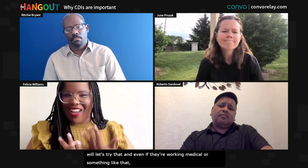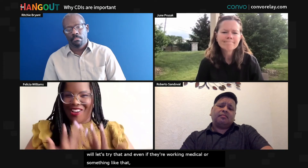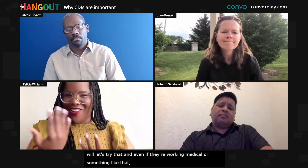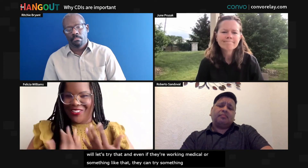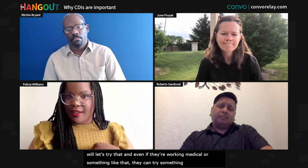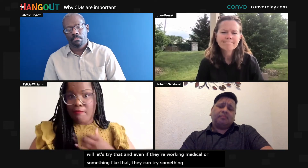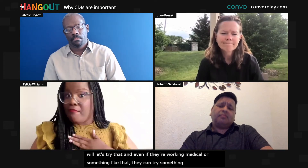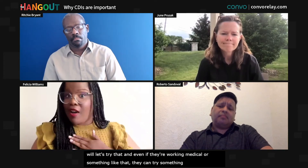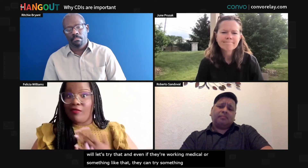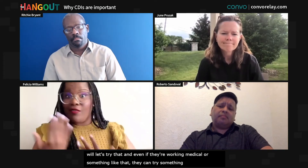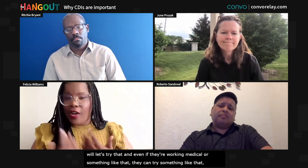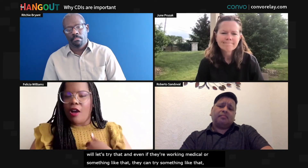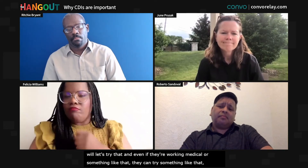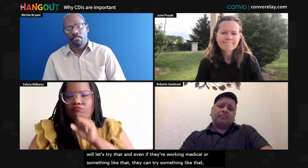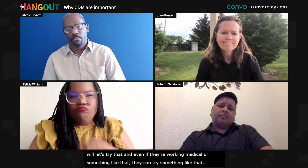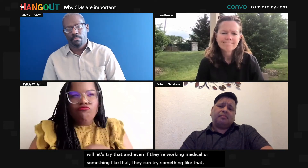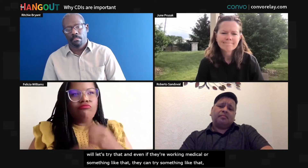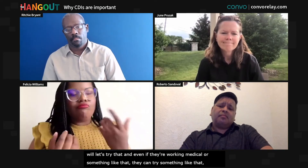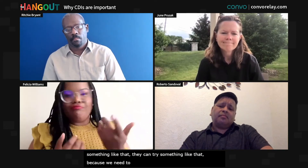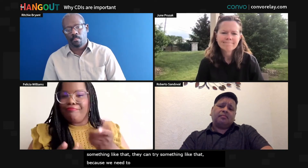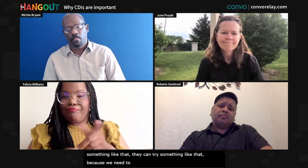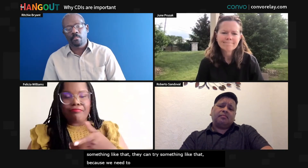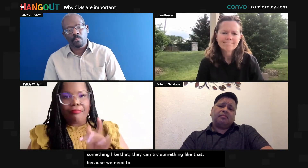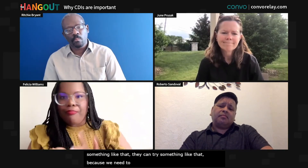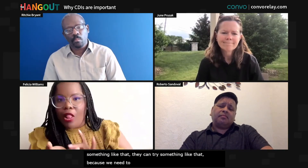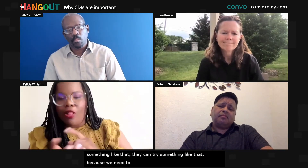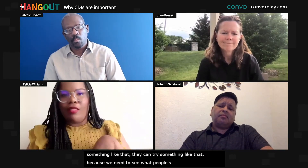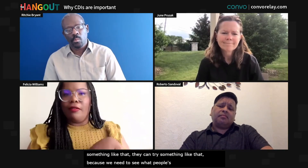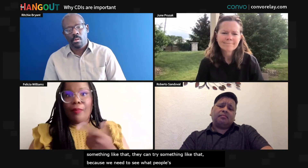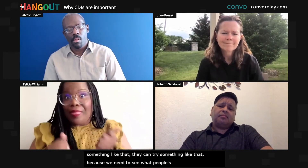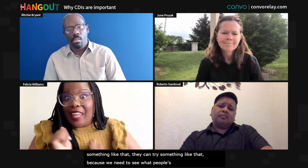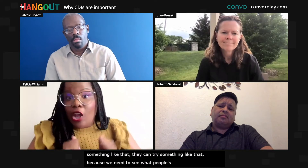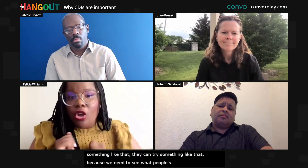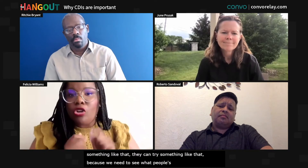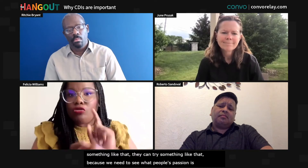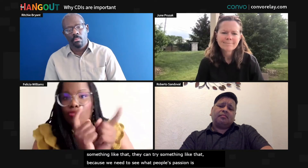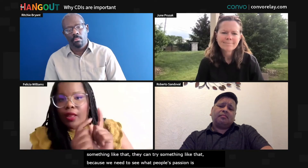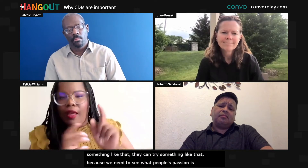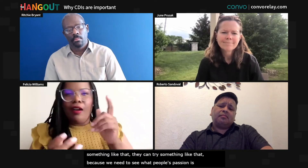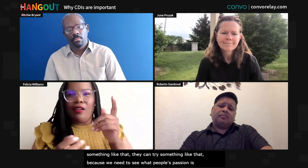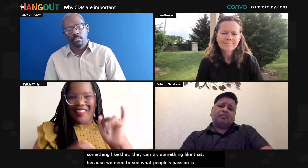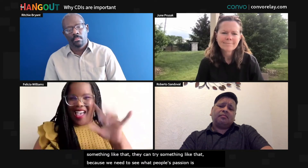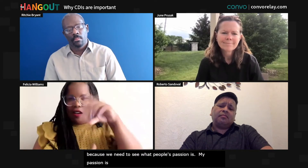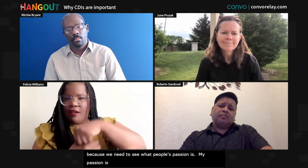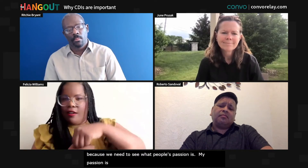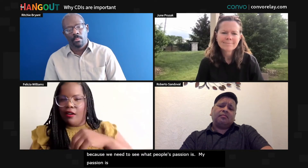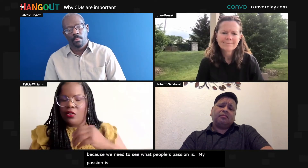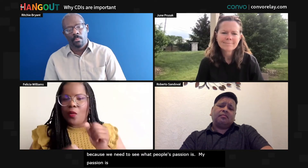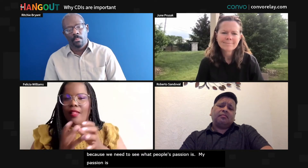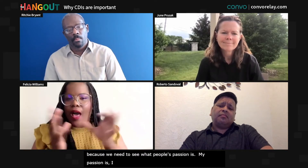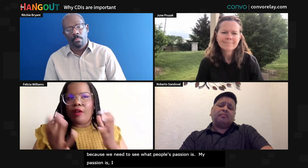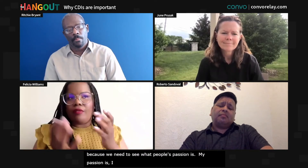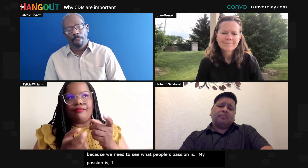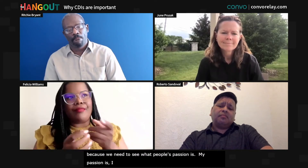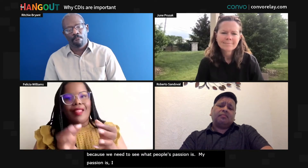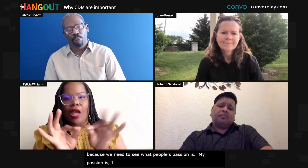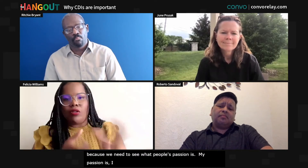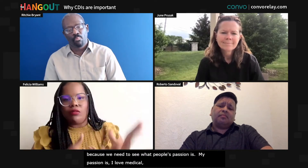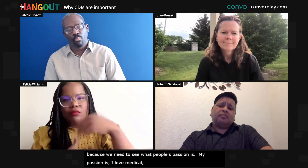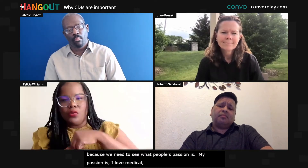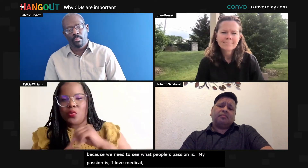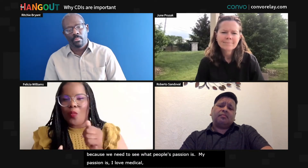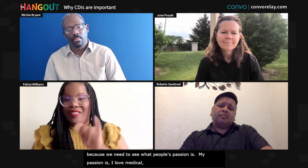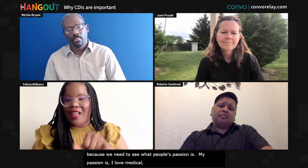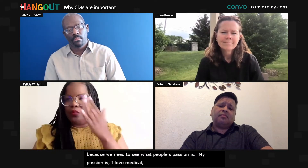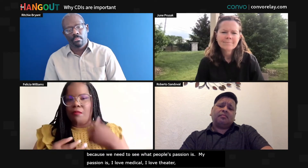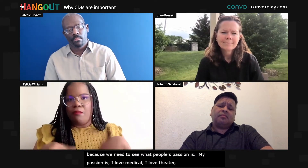to see what people's passion is. My passion is I love medical. I love theater. I love translating.